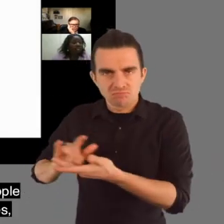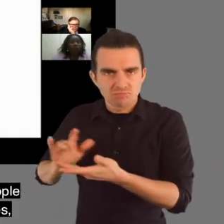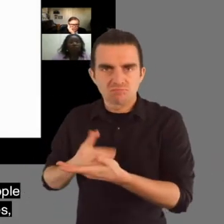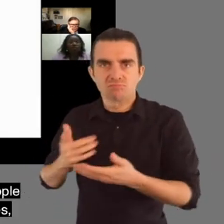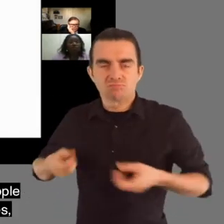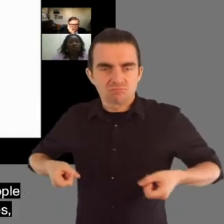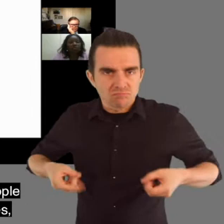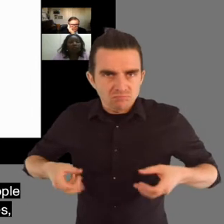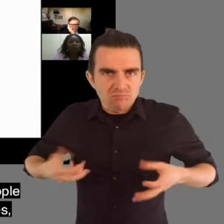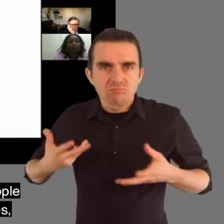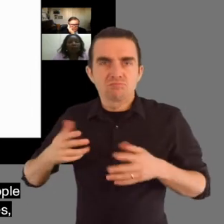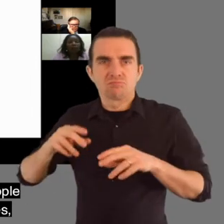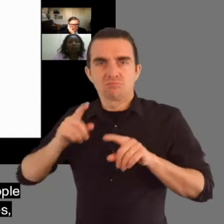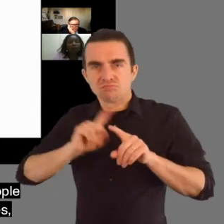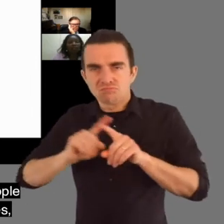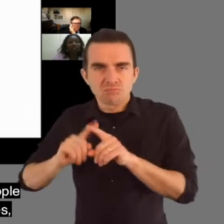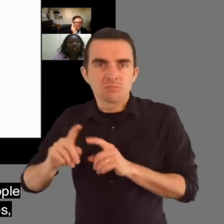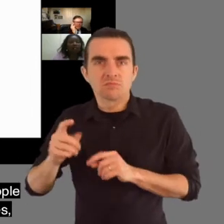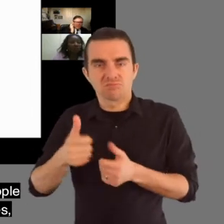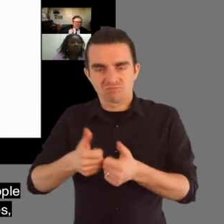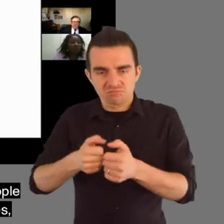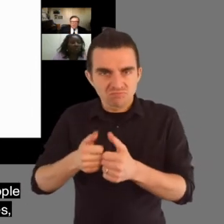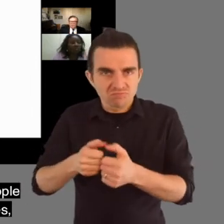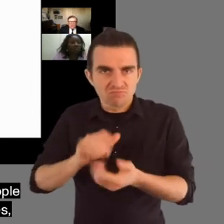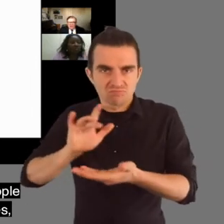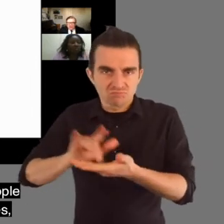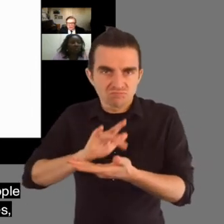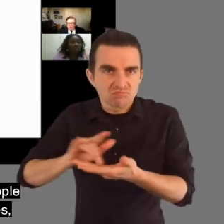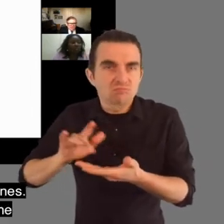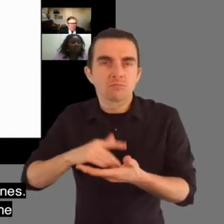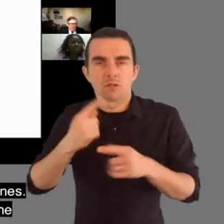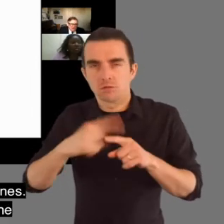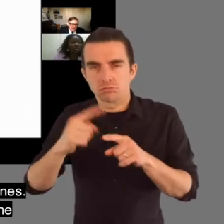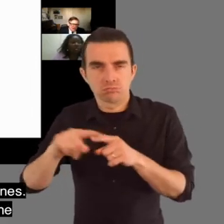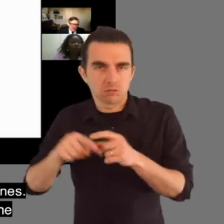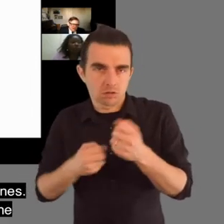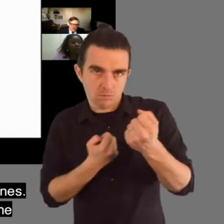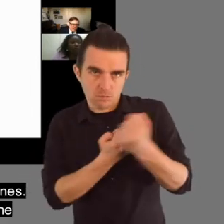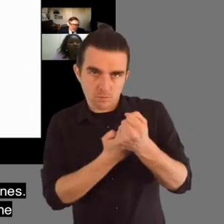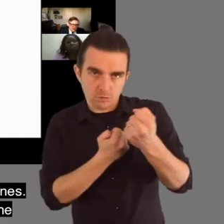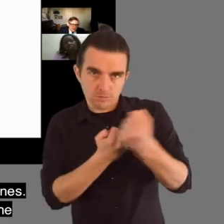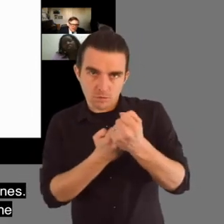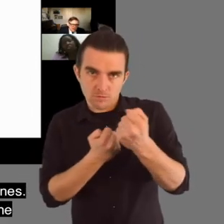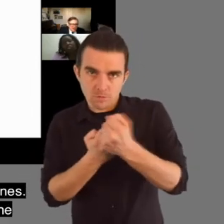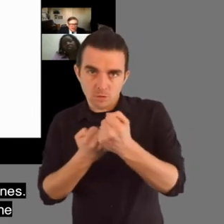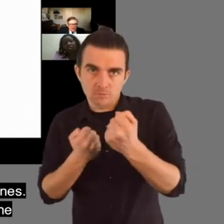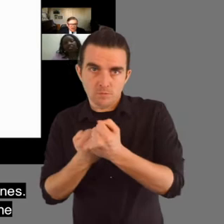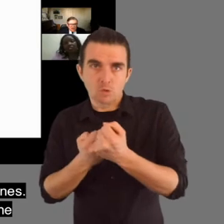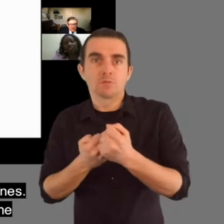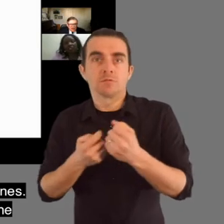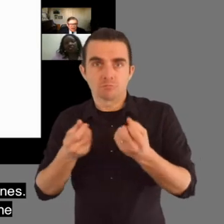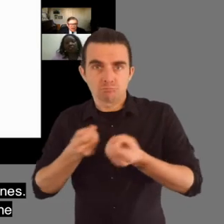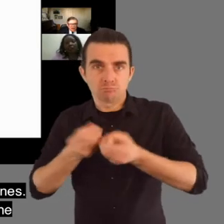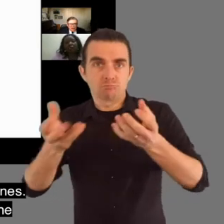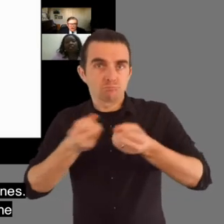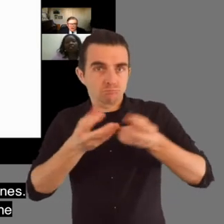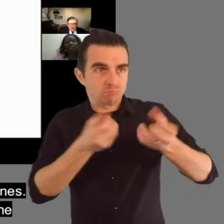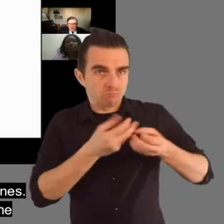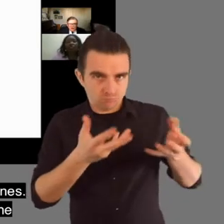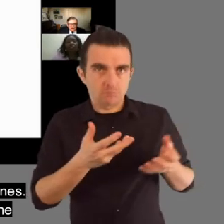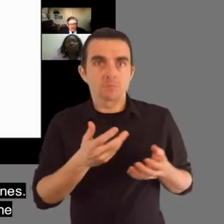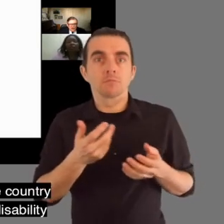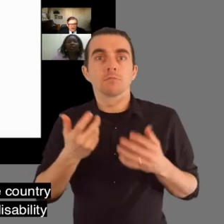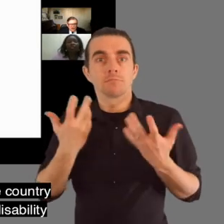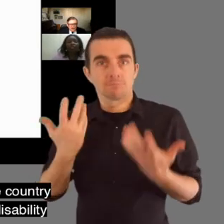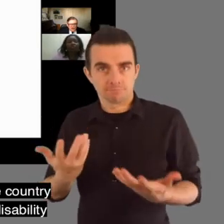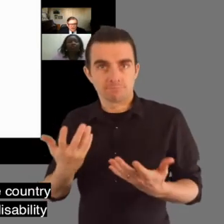assisted disabled people acquire assistive devices, technologies like mobile phones. It is the one charged